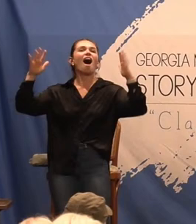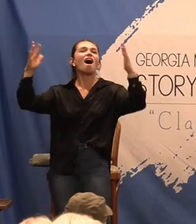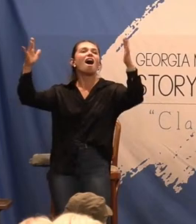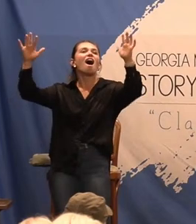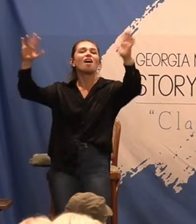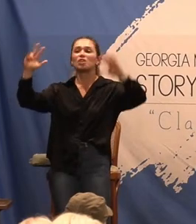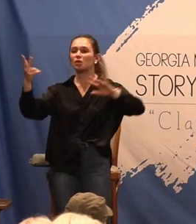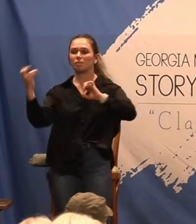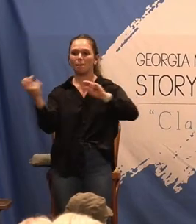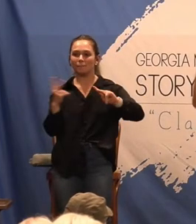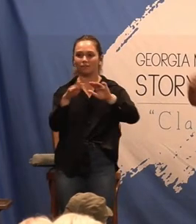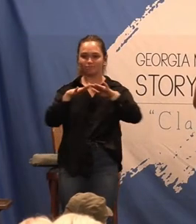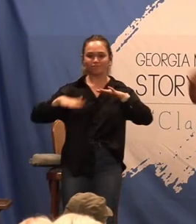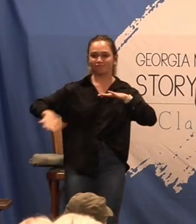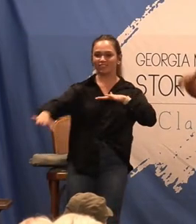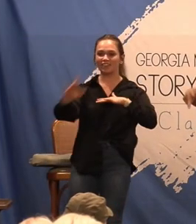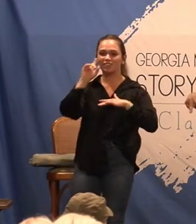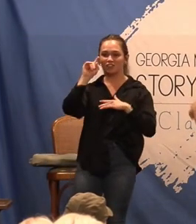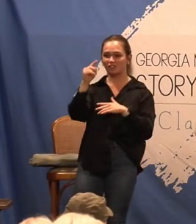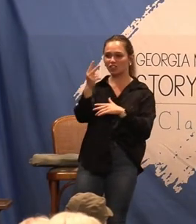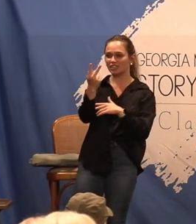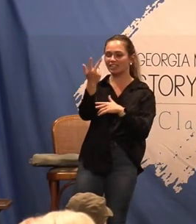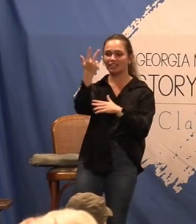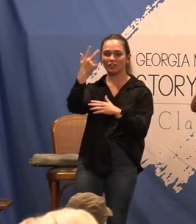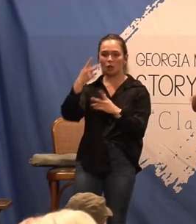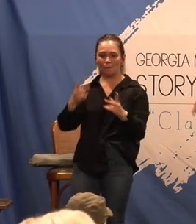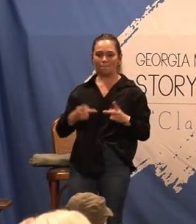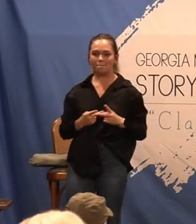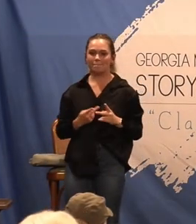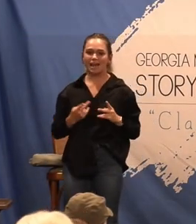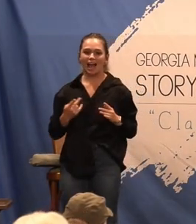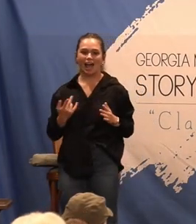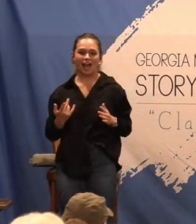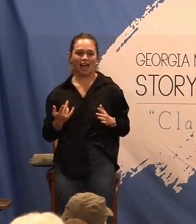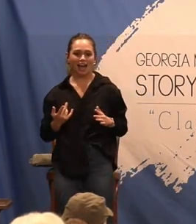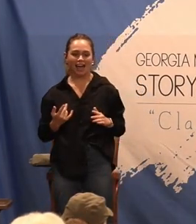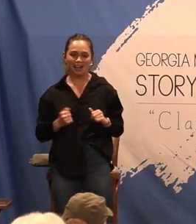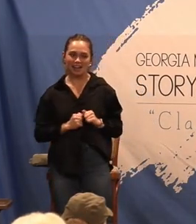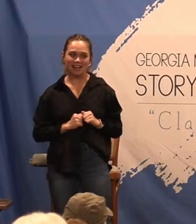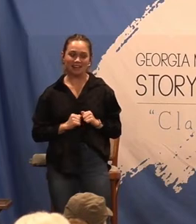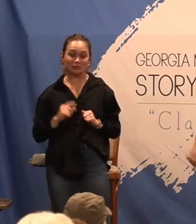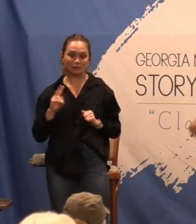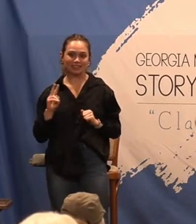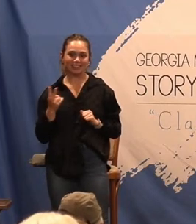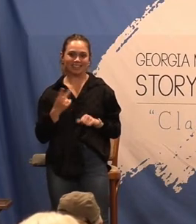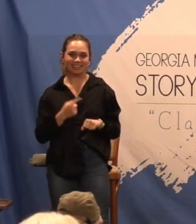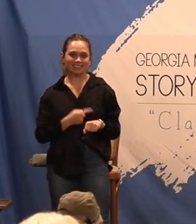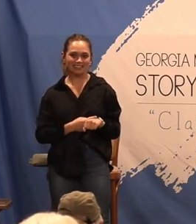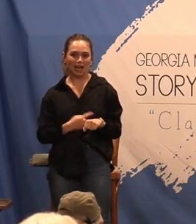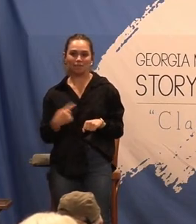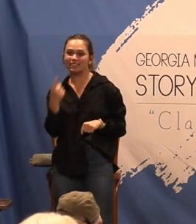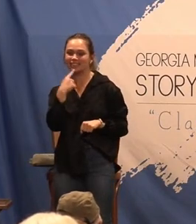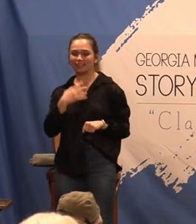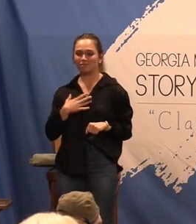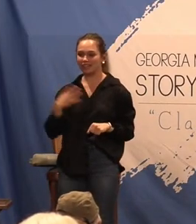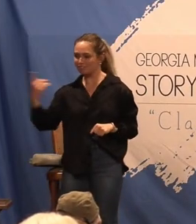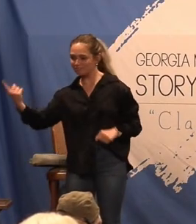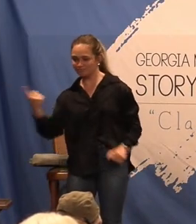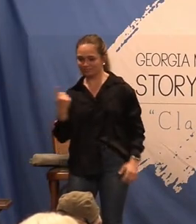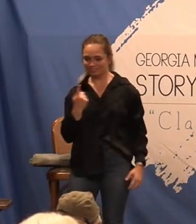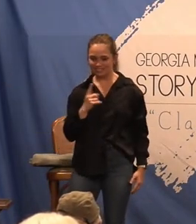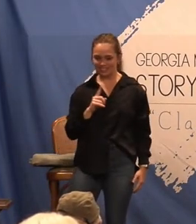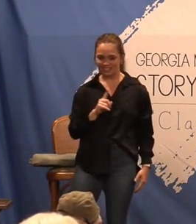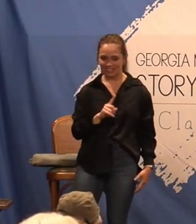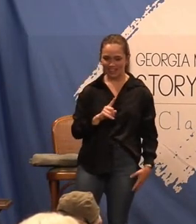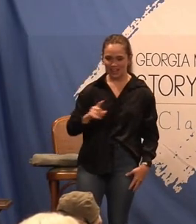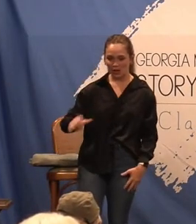those three people back to the stage for the first, second, and first place. And one of those people. So the second time that he calls me to the stage, I come into